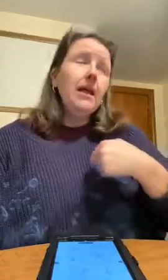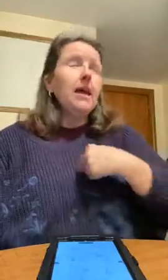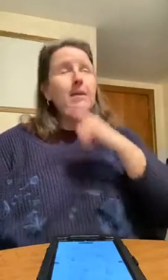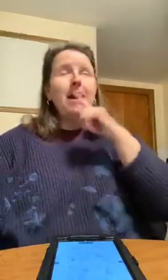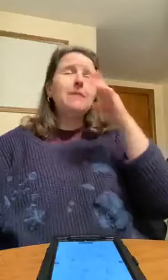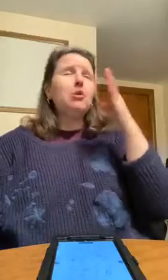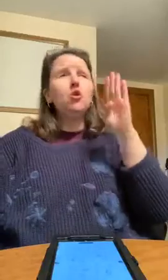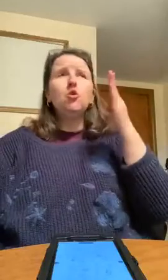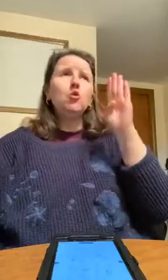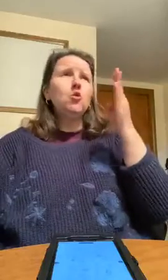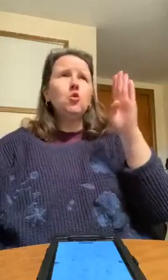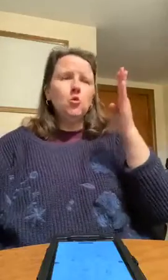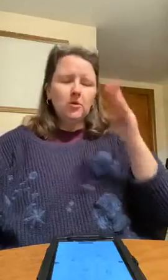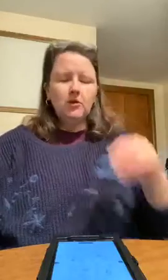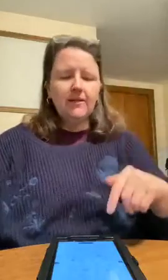Am I blue? Okay.